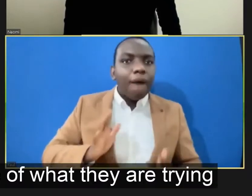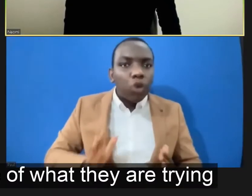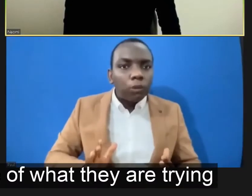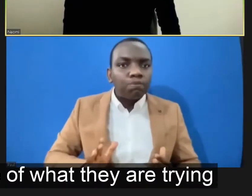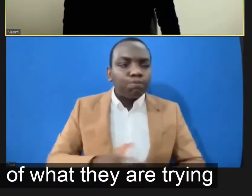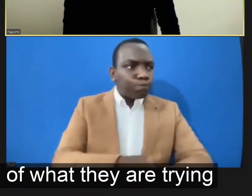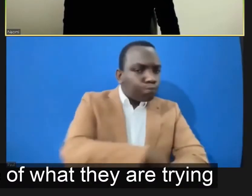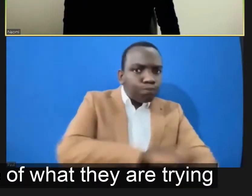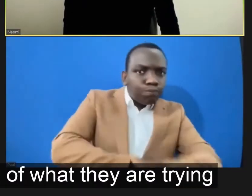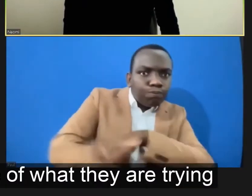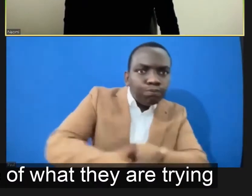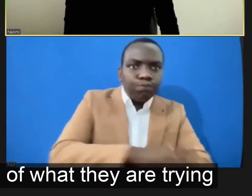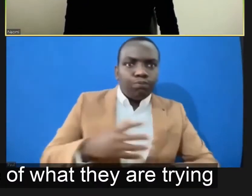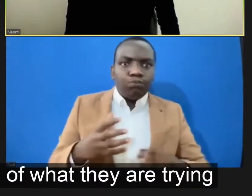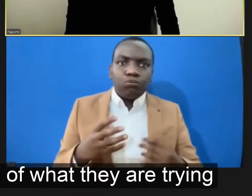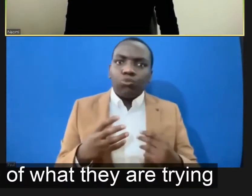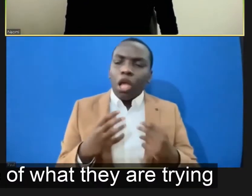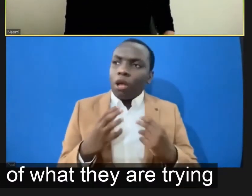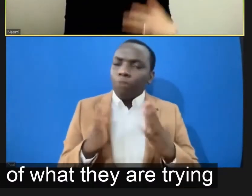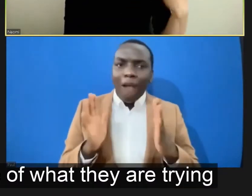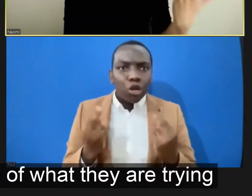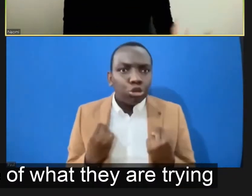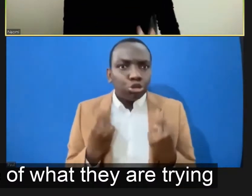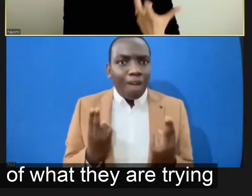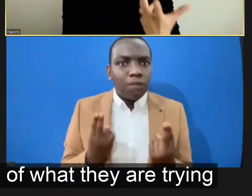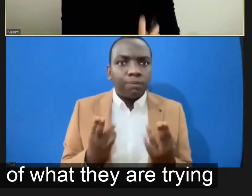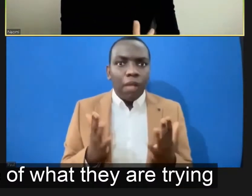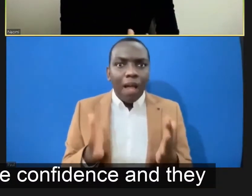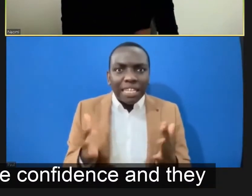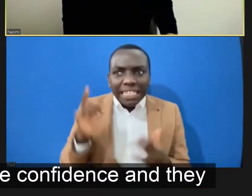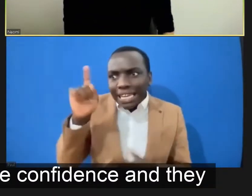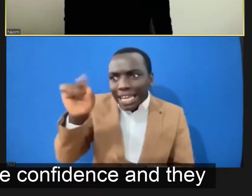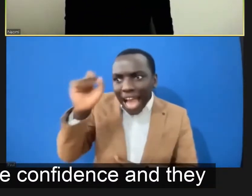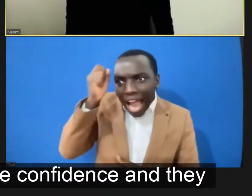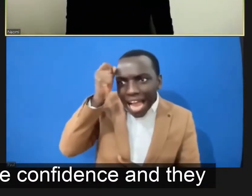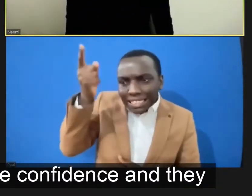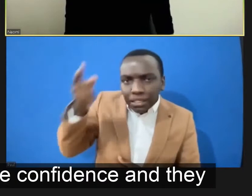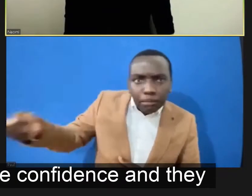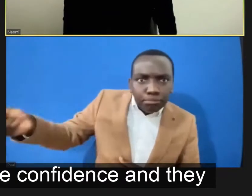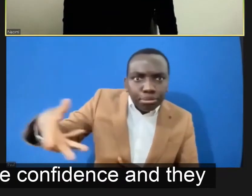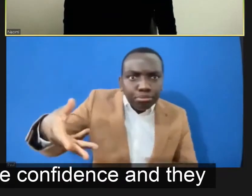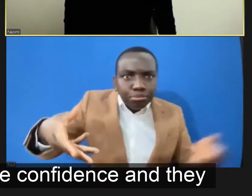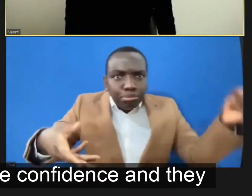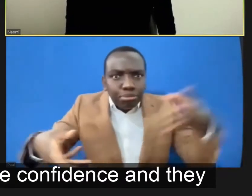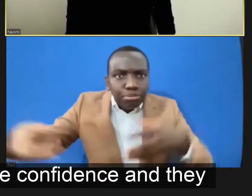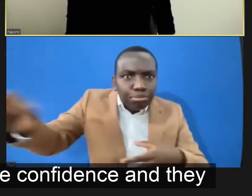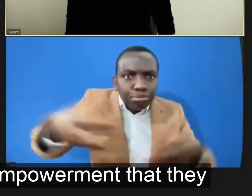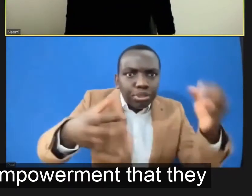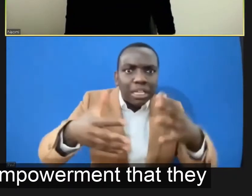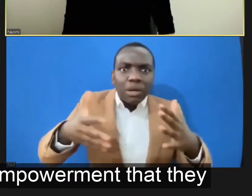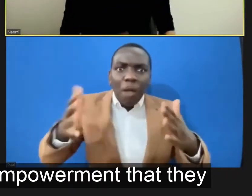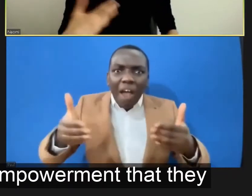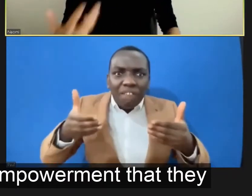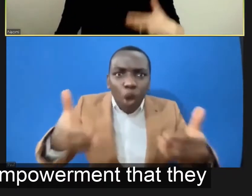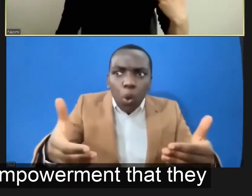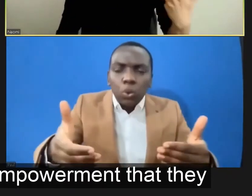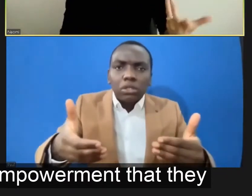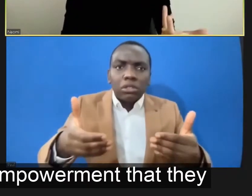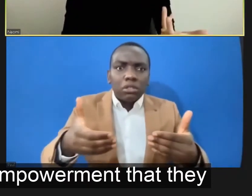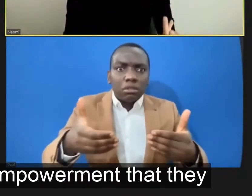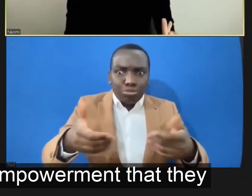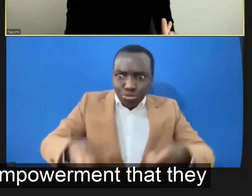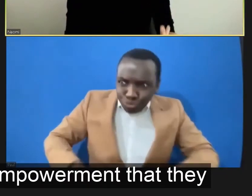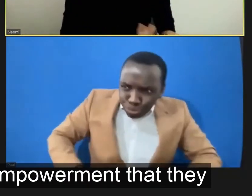Deaf leaders have experience of what they are trying to campaign for. They have the confidence, and they need to have